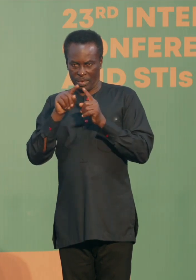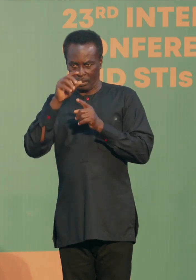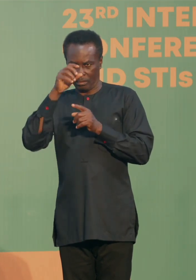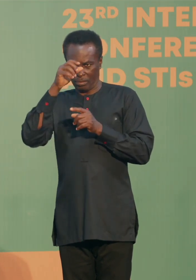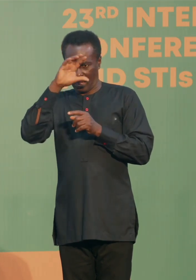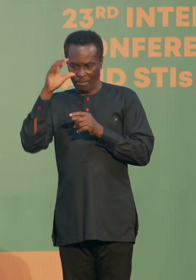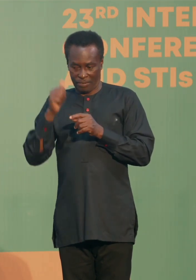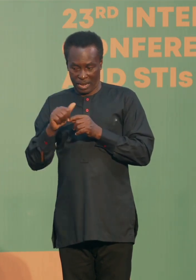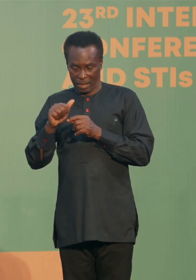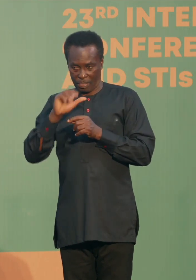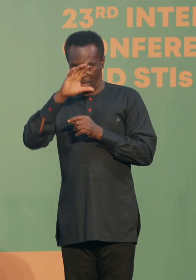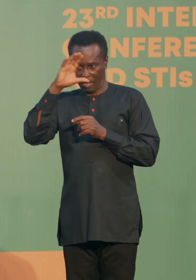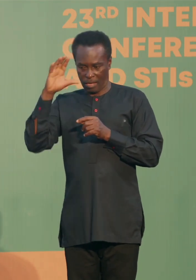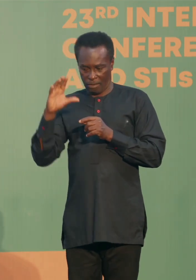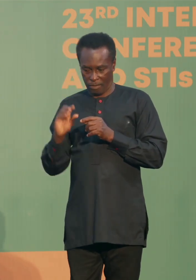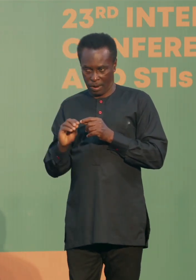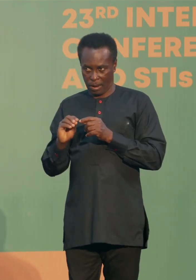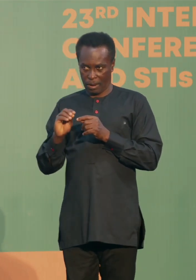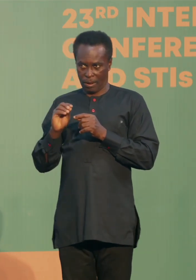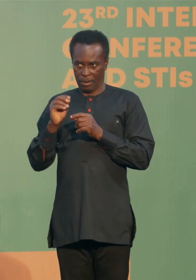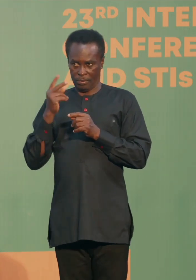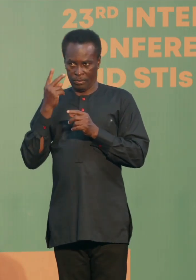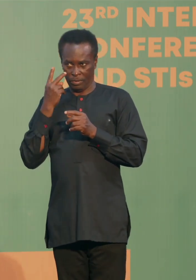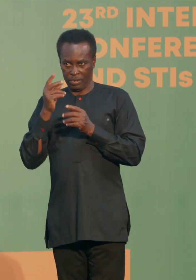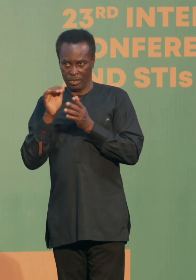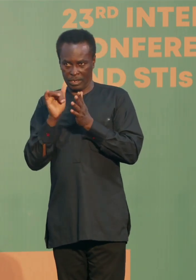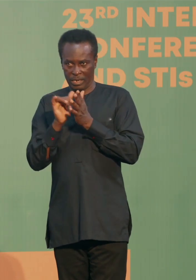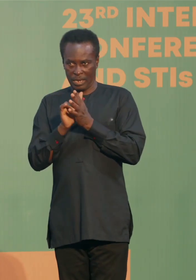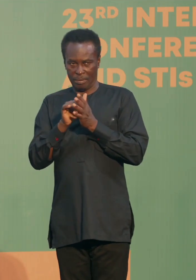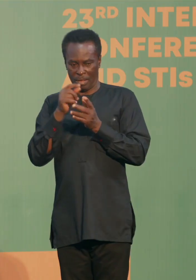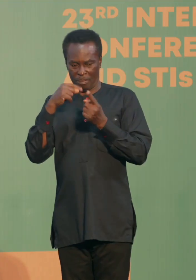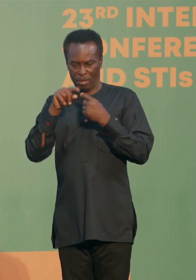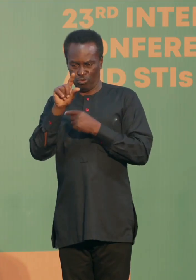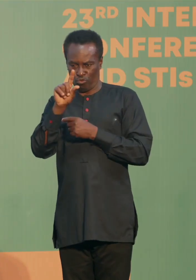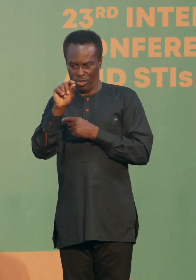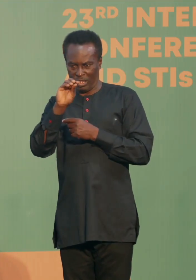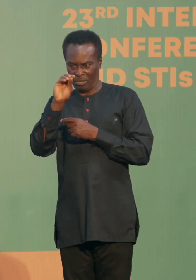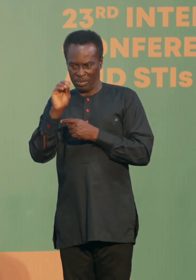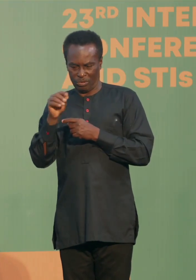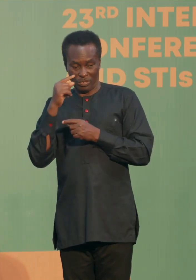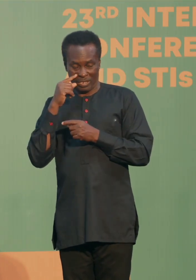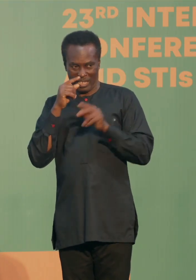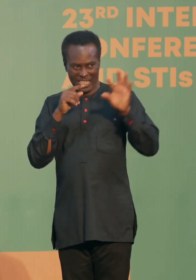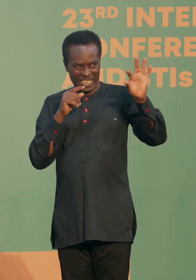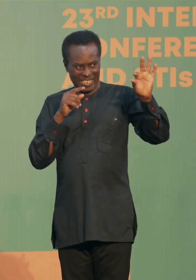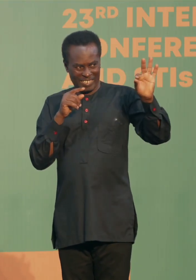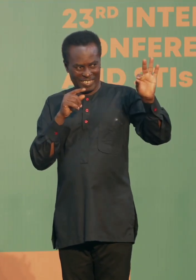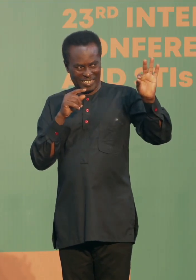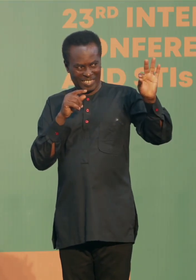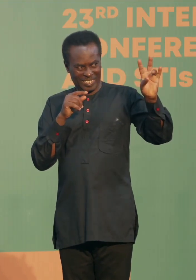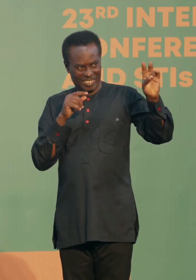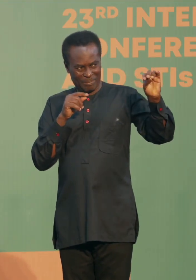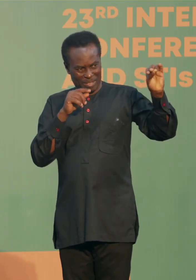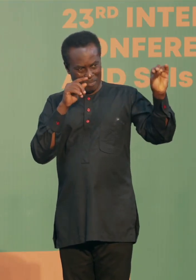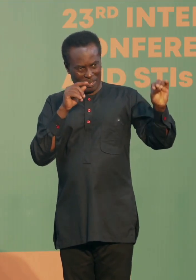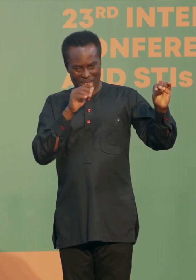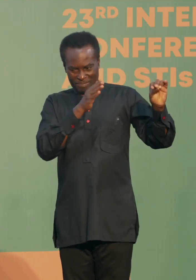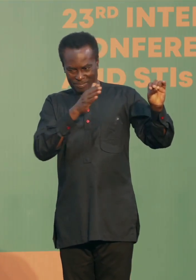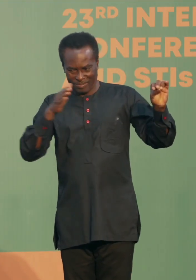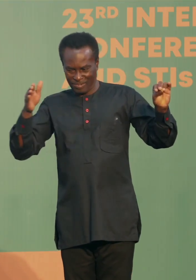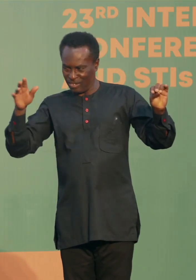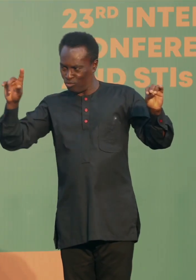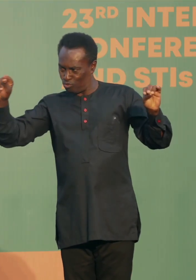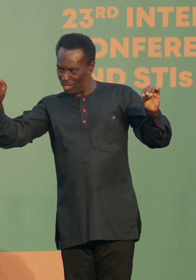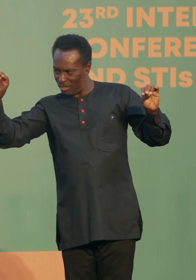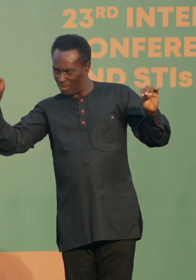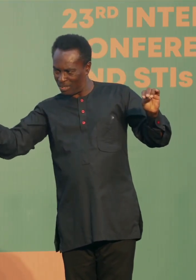Zim, eligible women, we are screening at about 20%. Look at the gap, right? You're talking about women